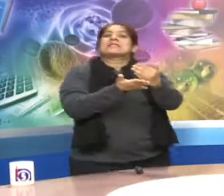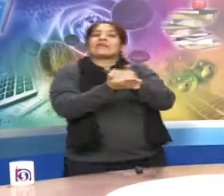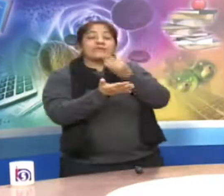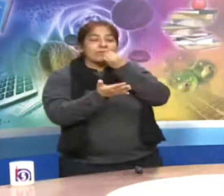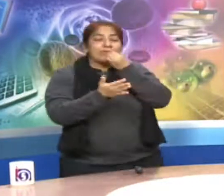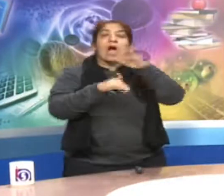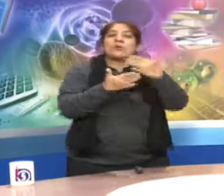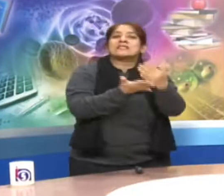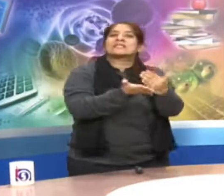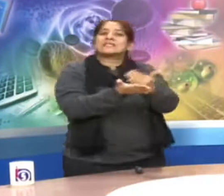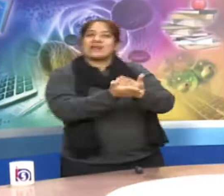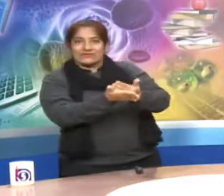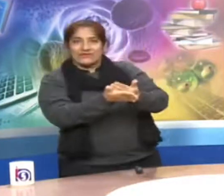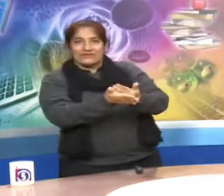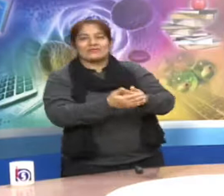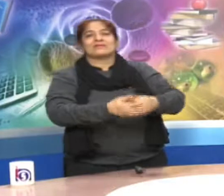safety too.